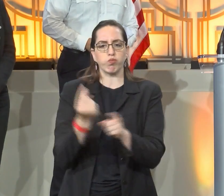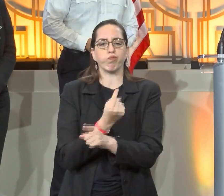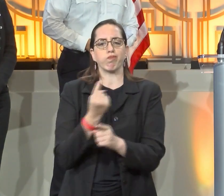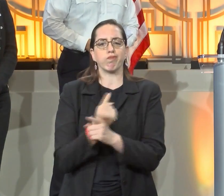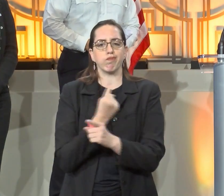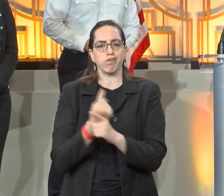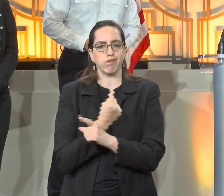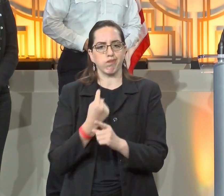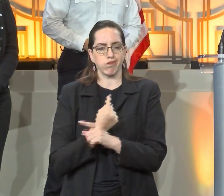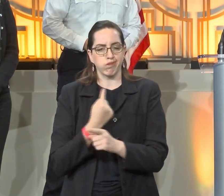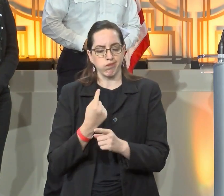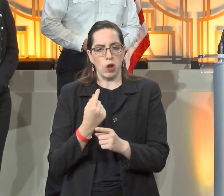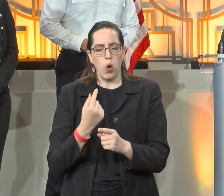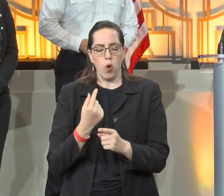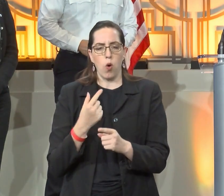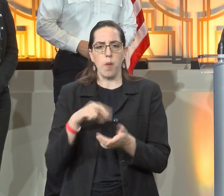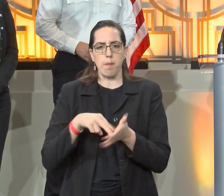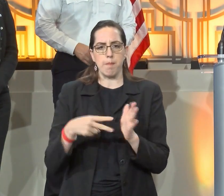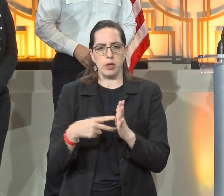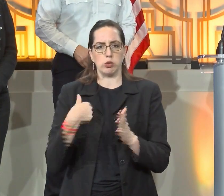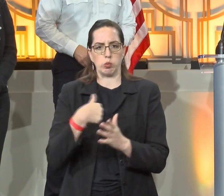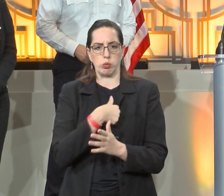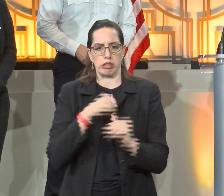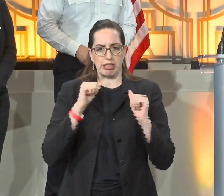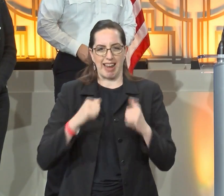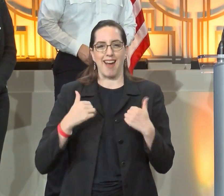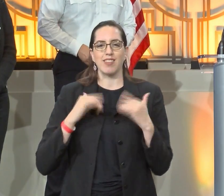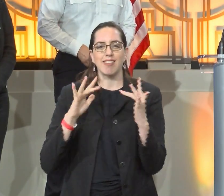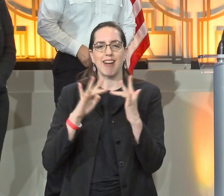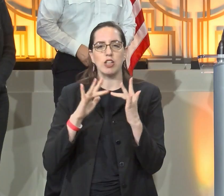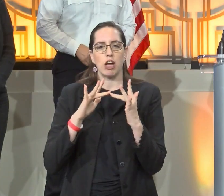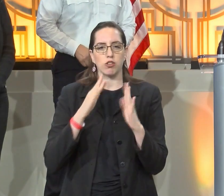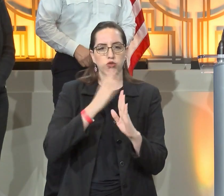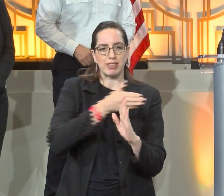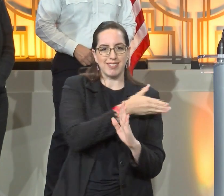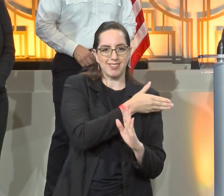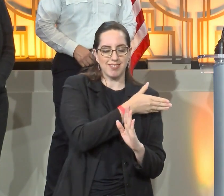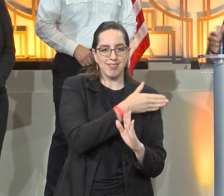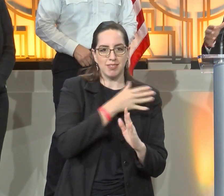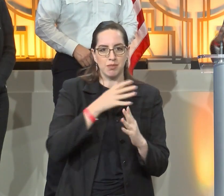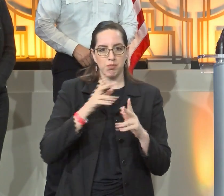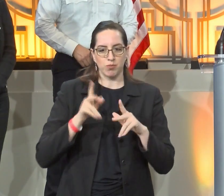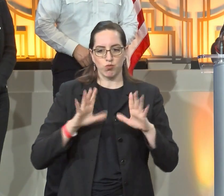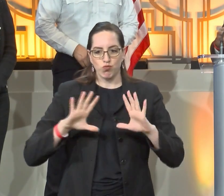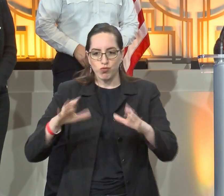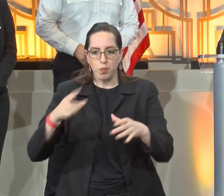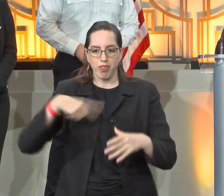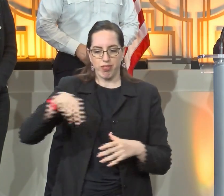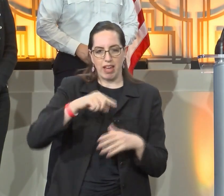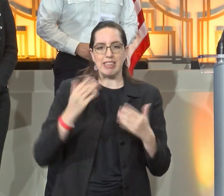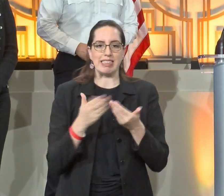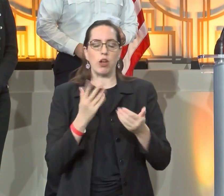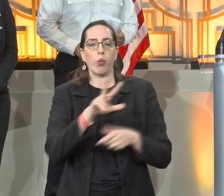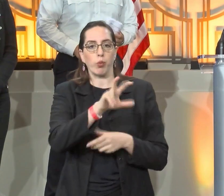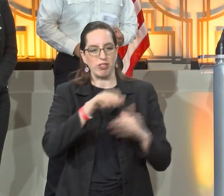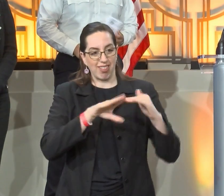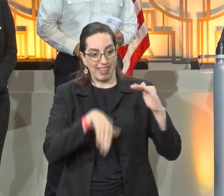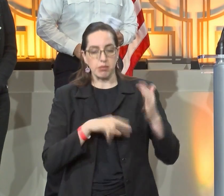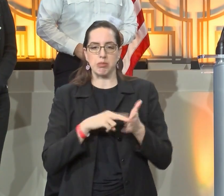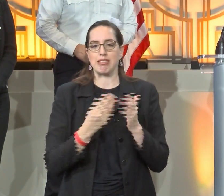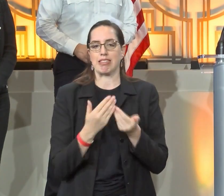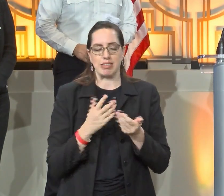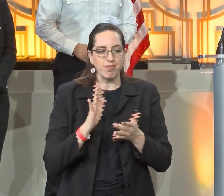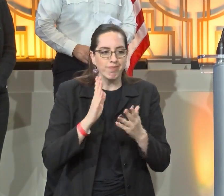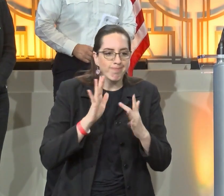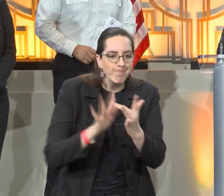practical for us to engage with our contact tracing, okay? So we need all of these components to be working together.